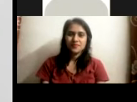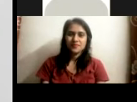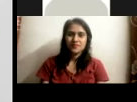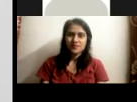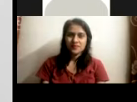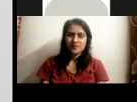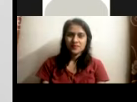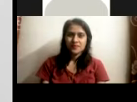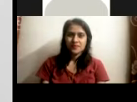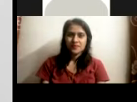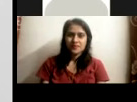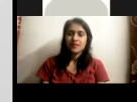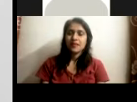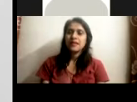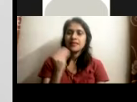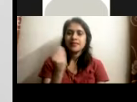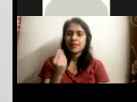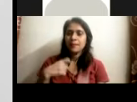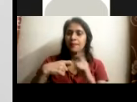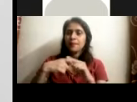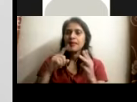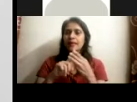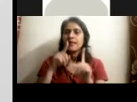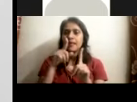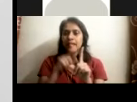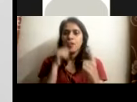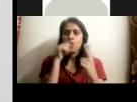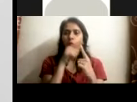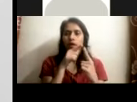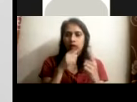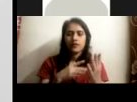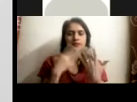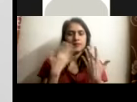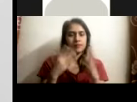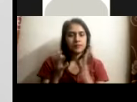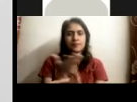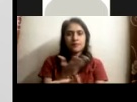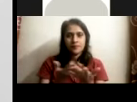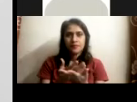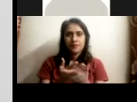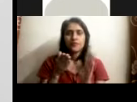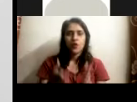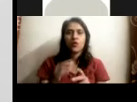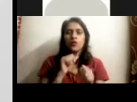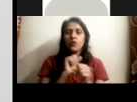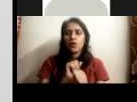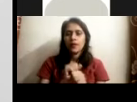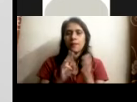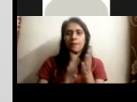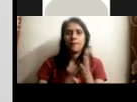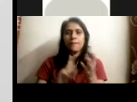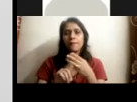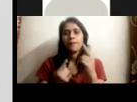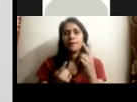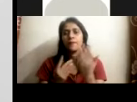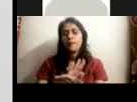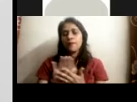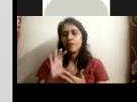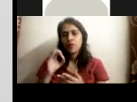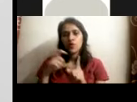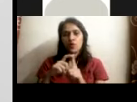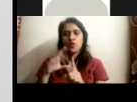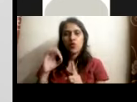have discussed some of the key terms, I can now come on to research methodology or design. So research